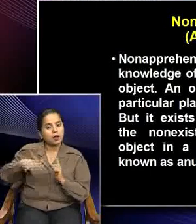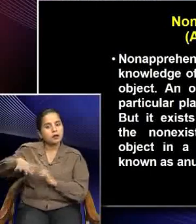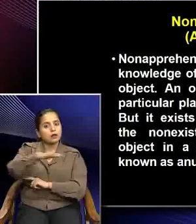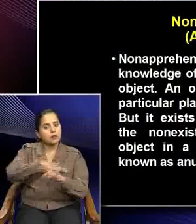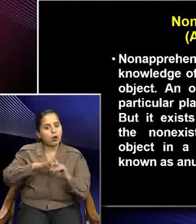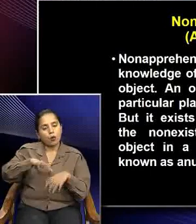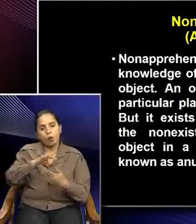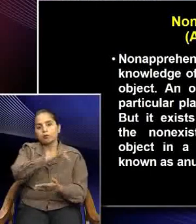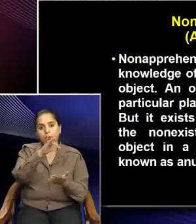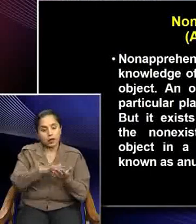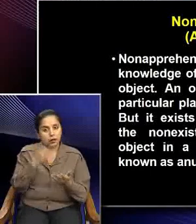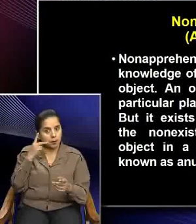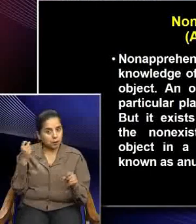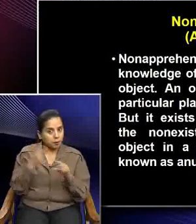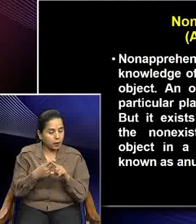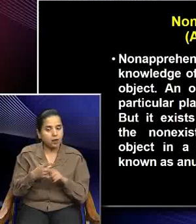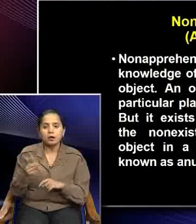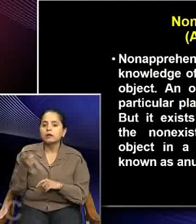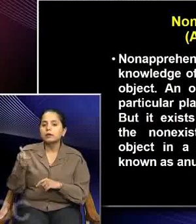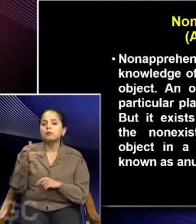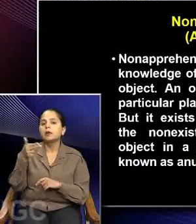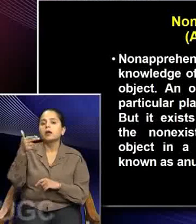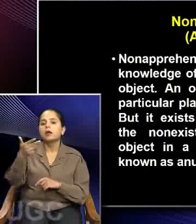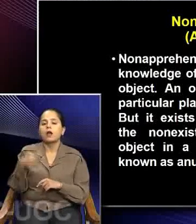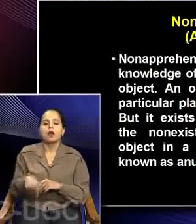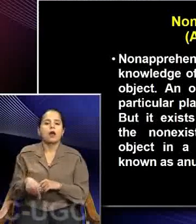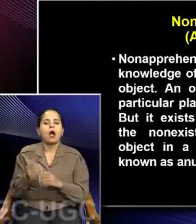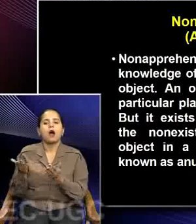or place is known as anupalabdhi.